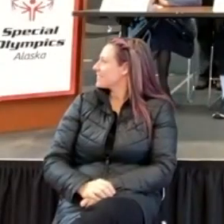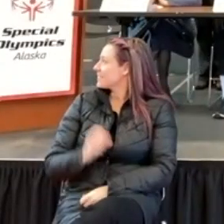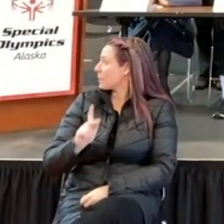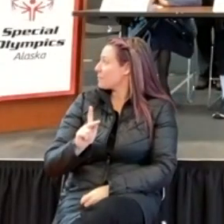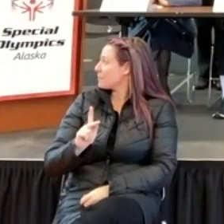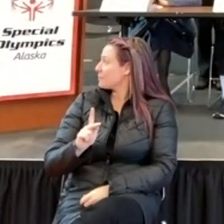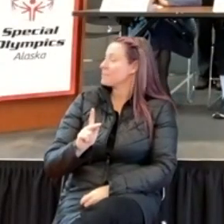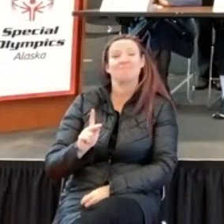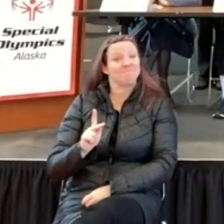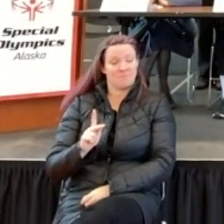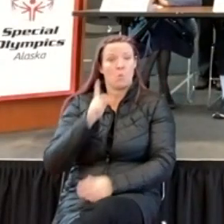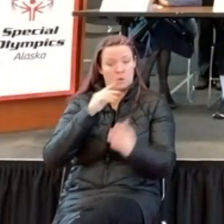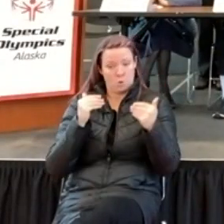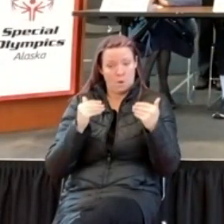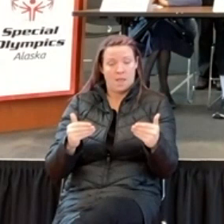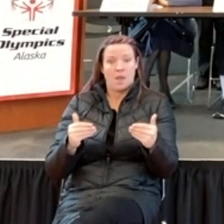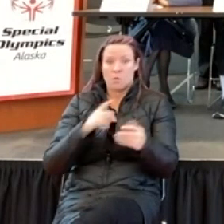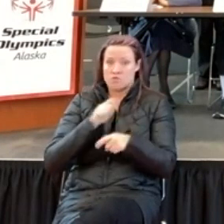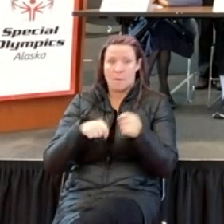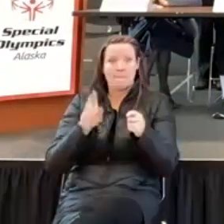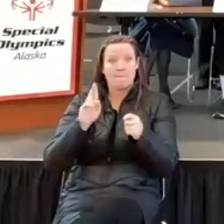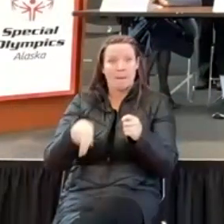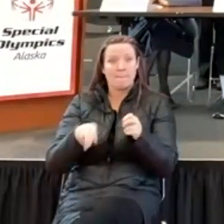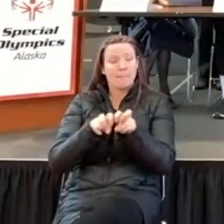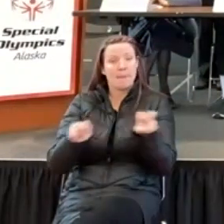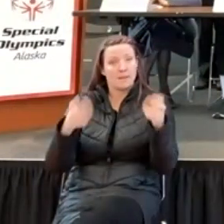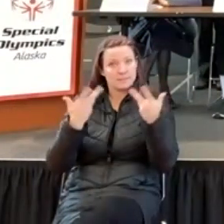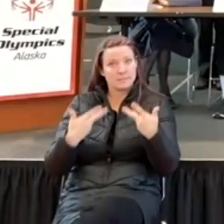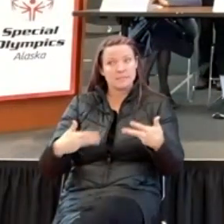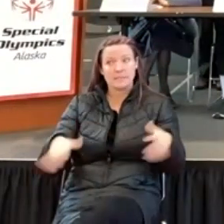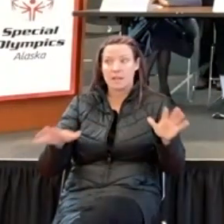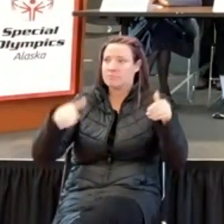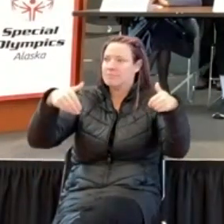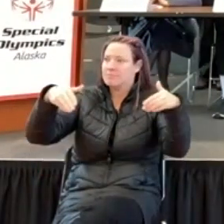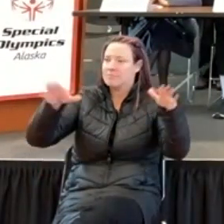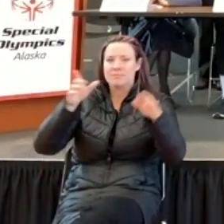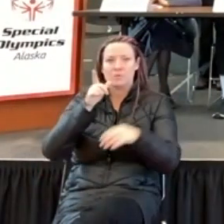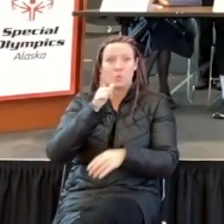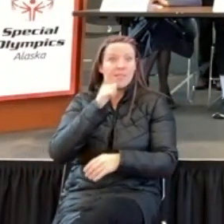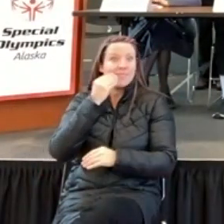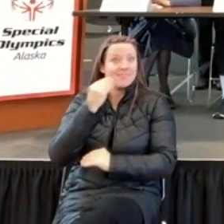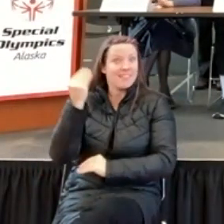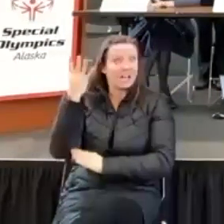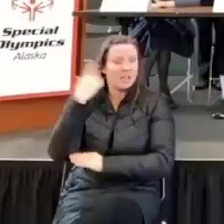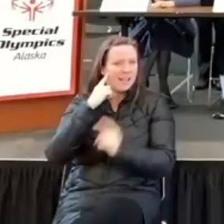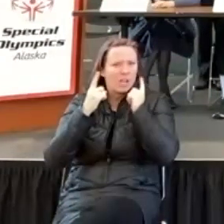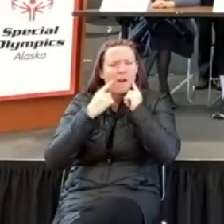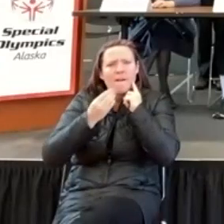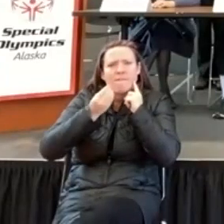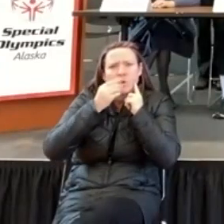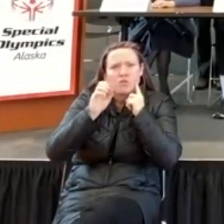Okay, well then we will go ahead and wrap up this elder panel and let everybody get to lunch. I hear there's food